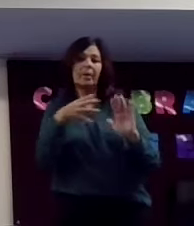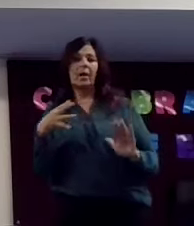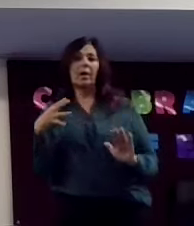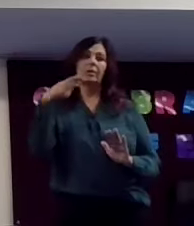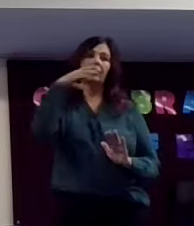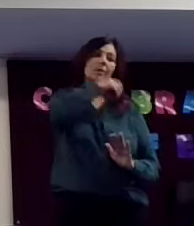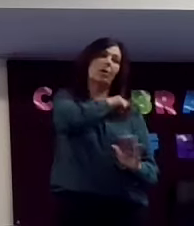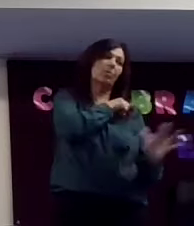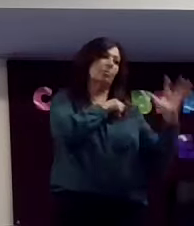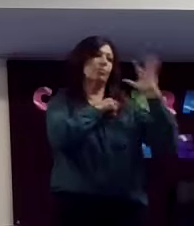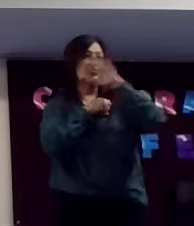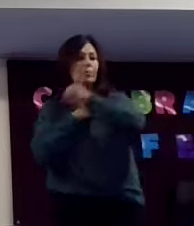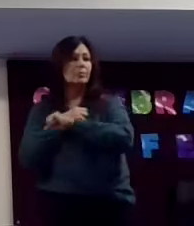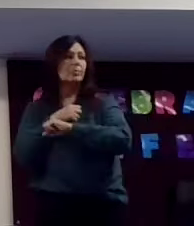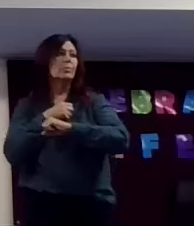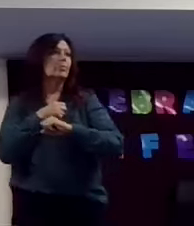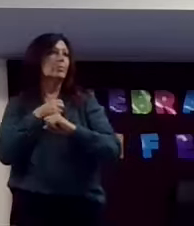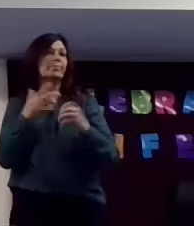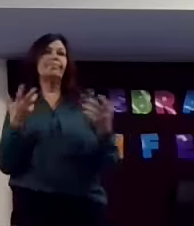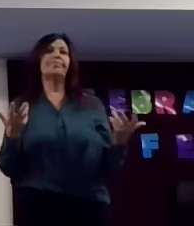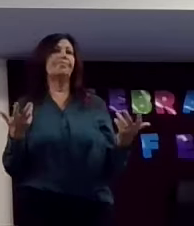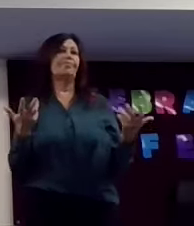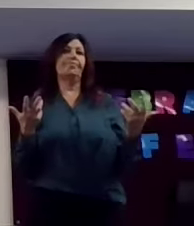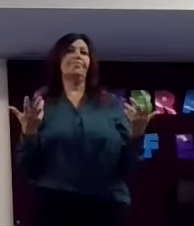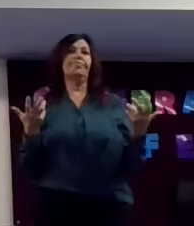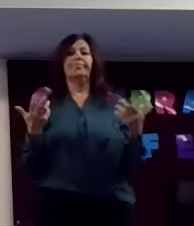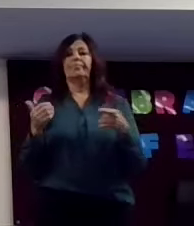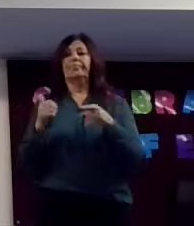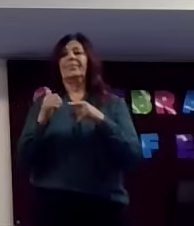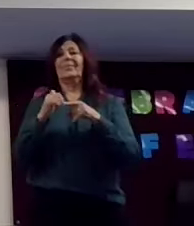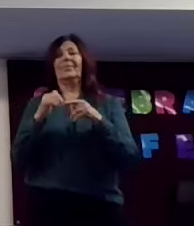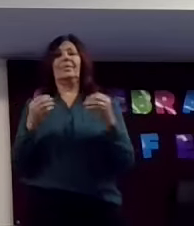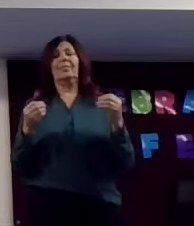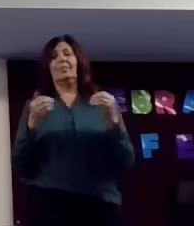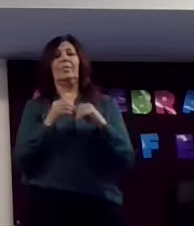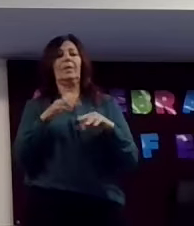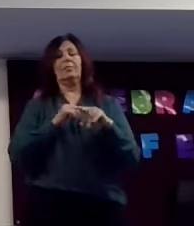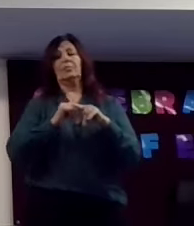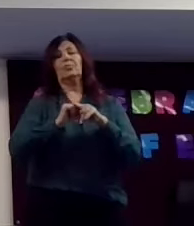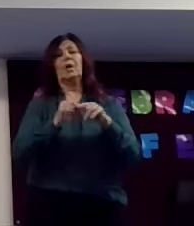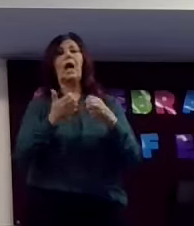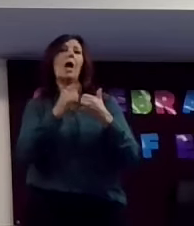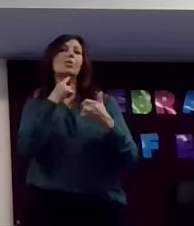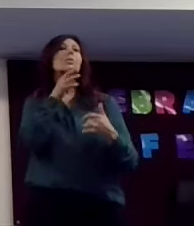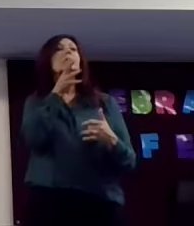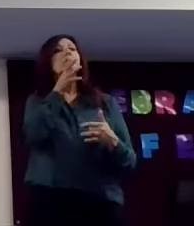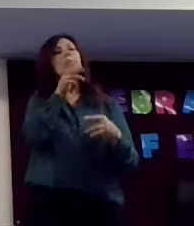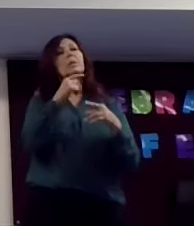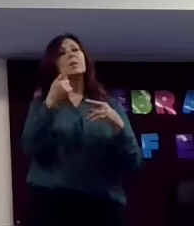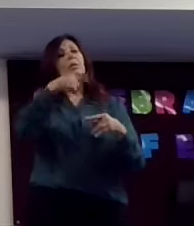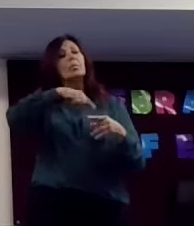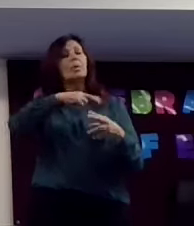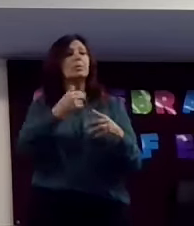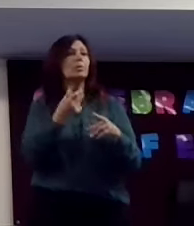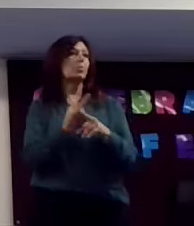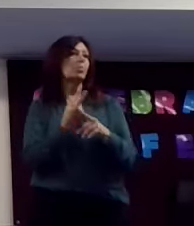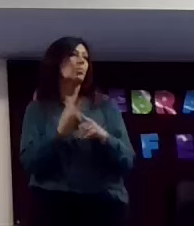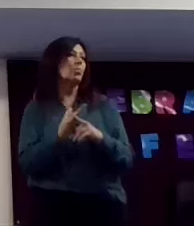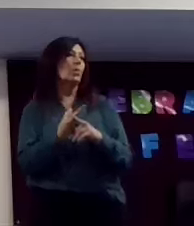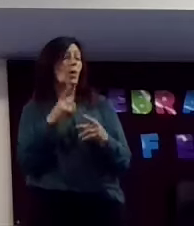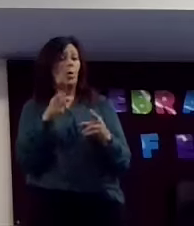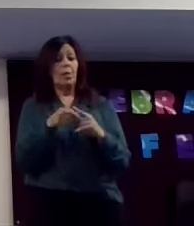assumptions, then training on how to talk about us appropriately.